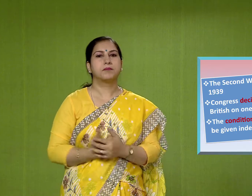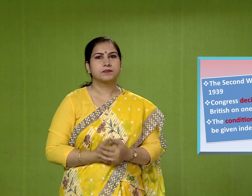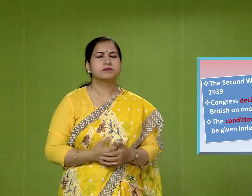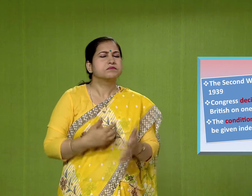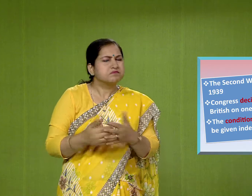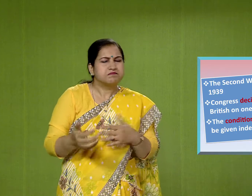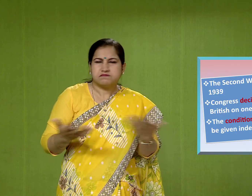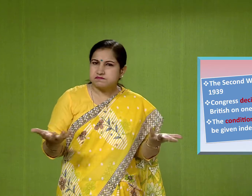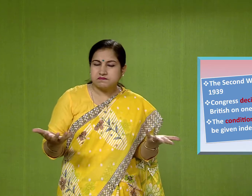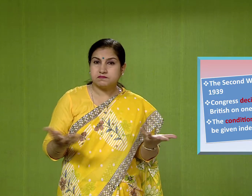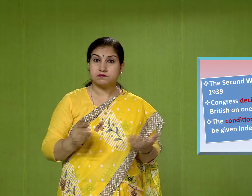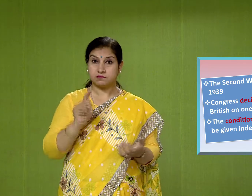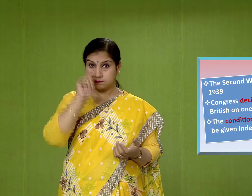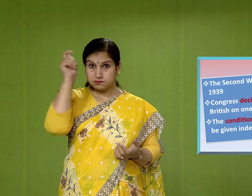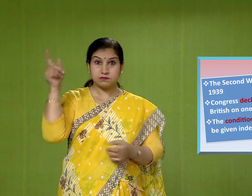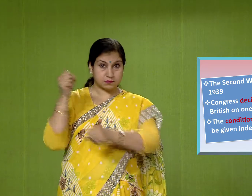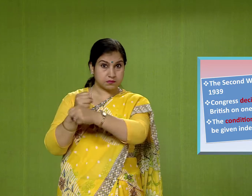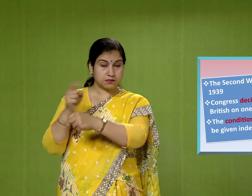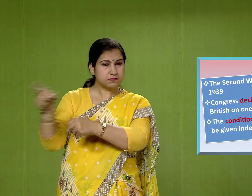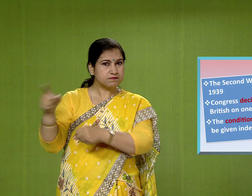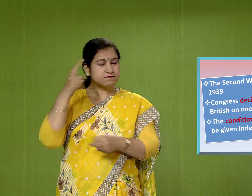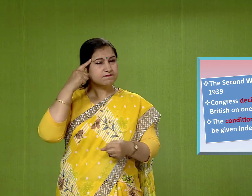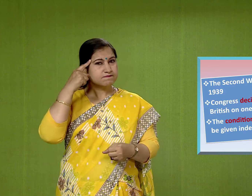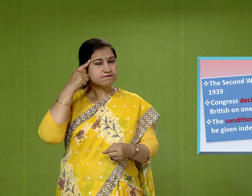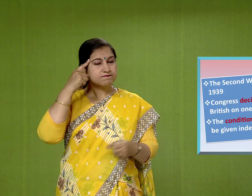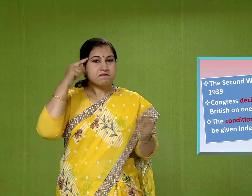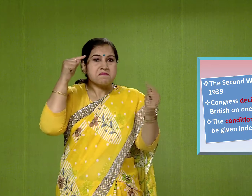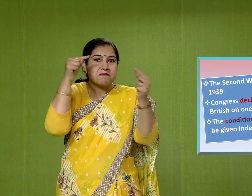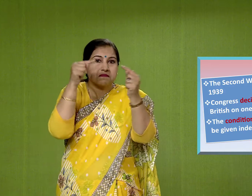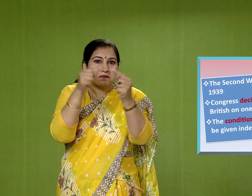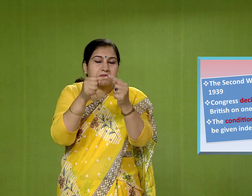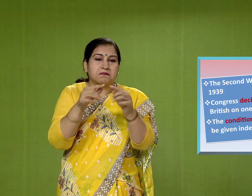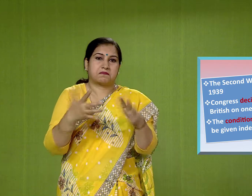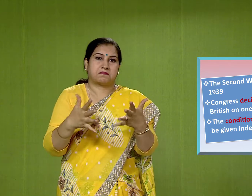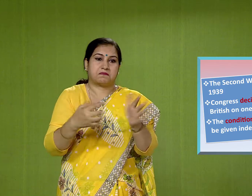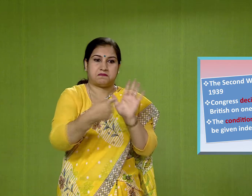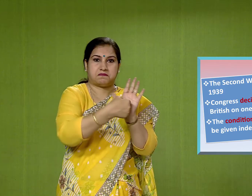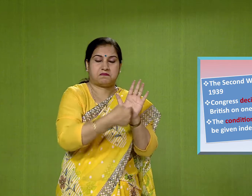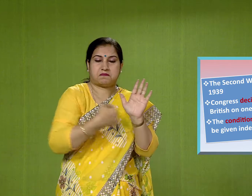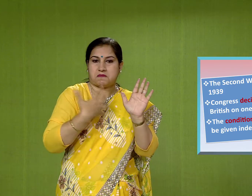However, the British did not agree to this demand.